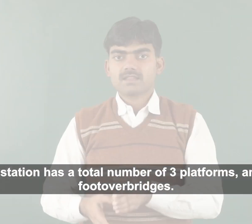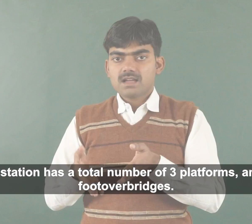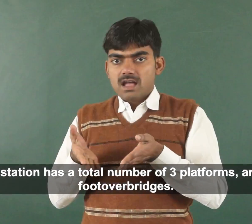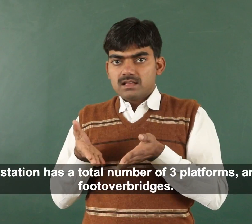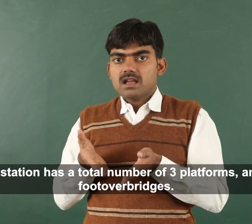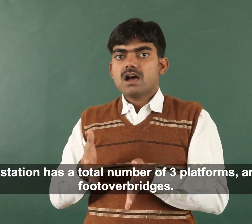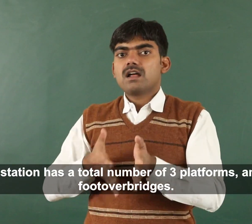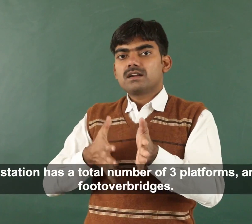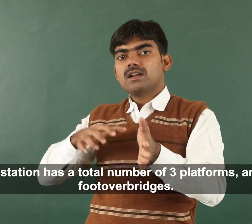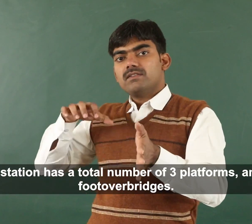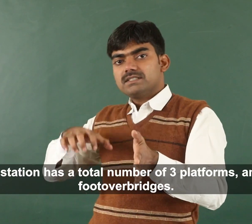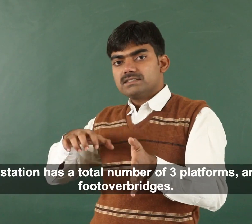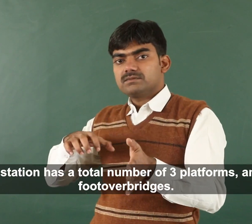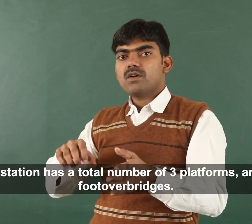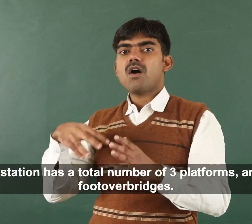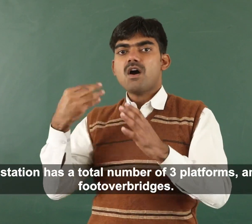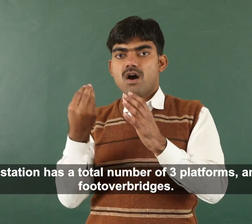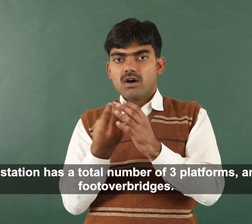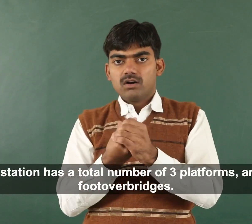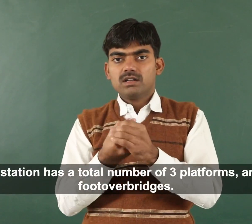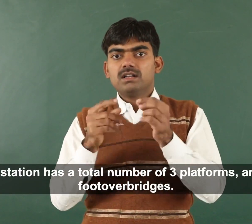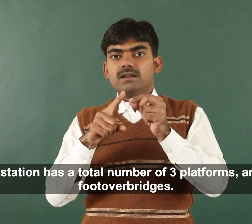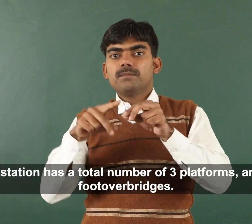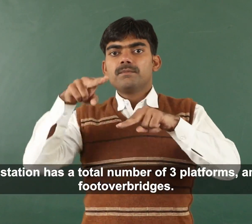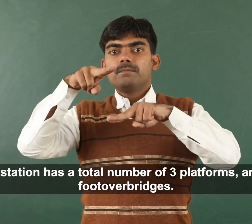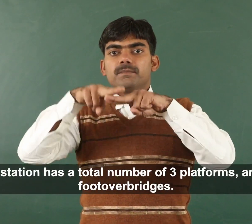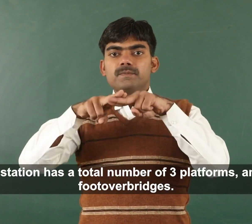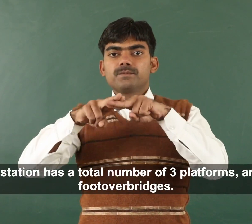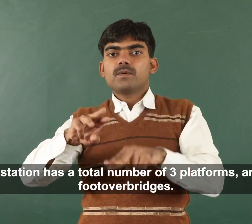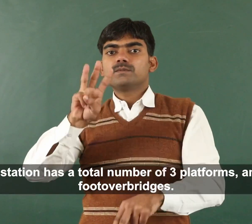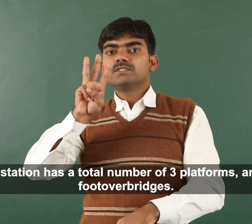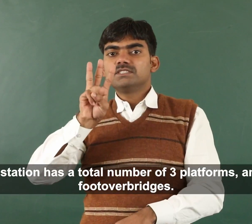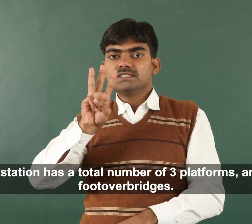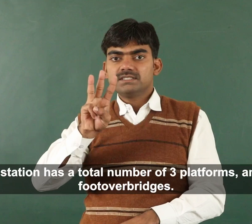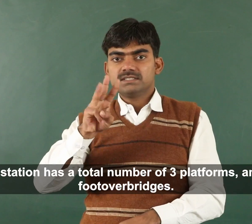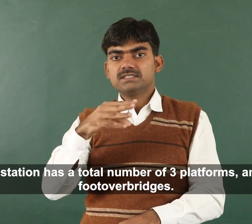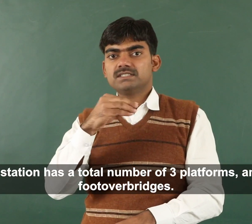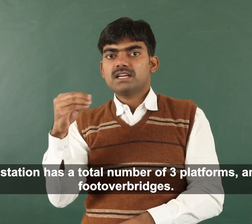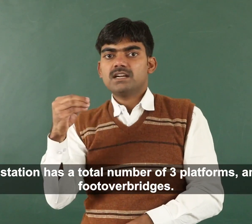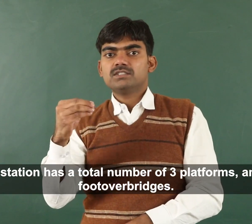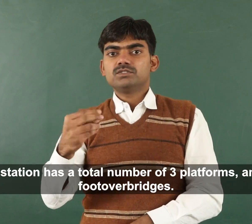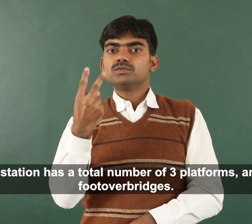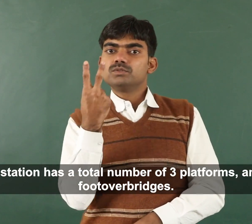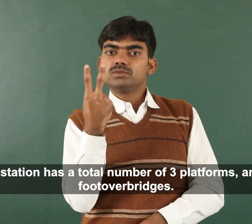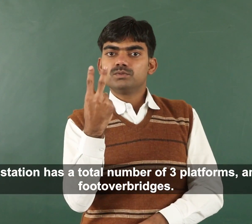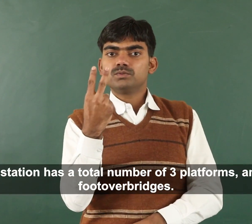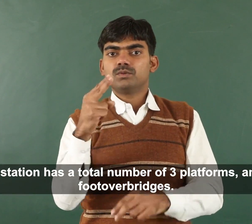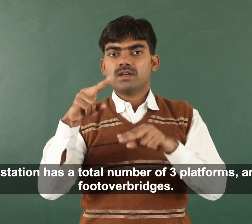The station has a total number of three platforms and two foot-over bridges.